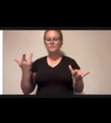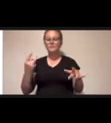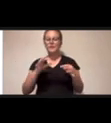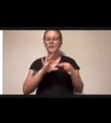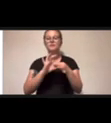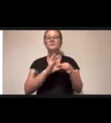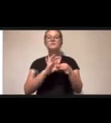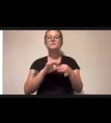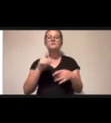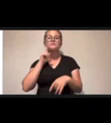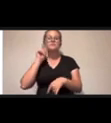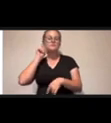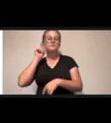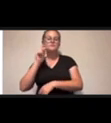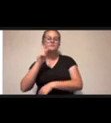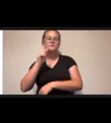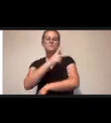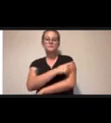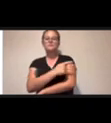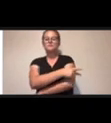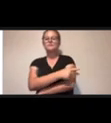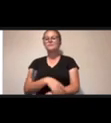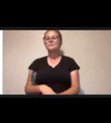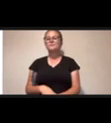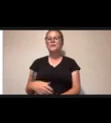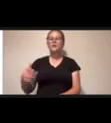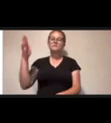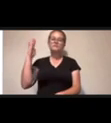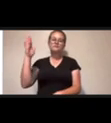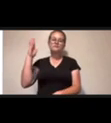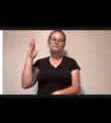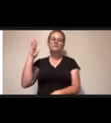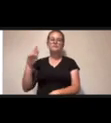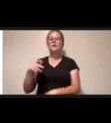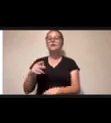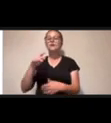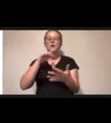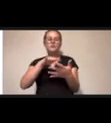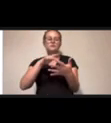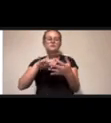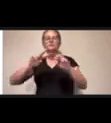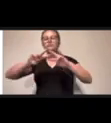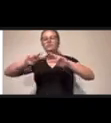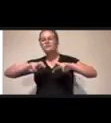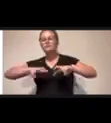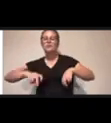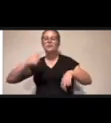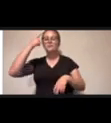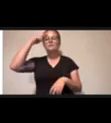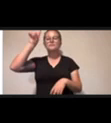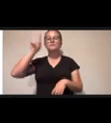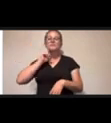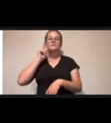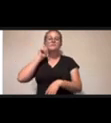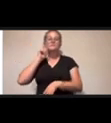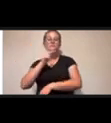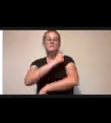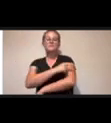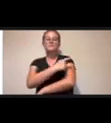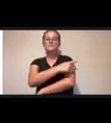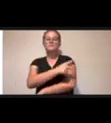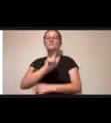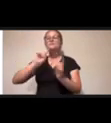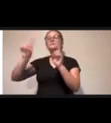and its relation to deaf patients. A while back, there was a study done for